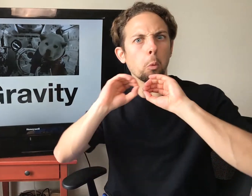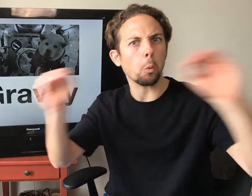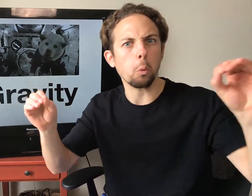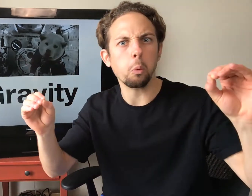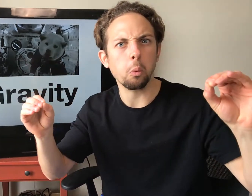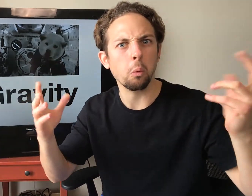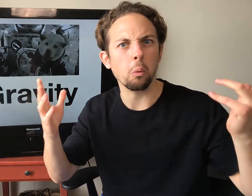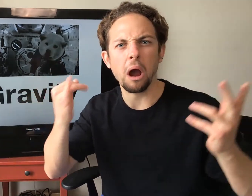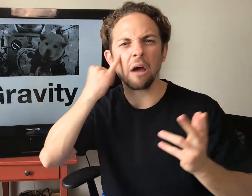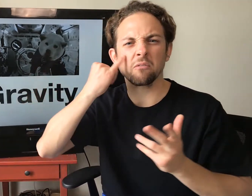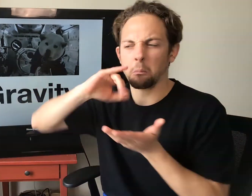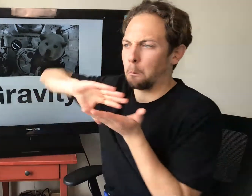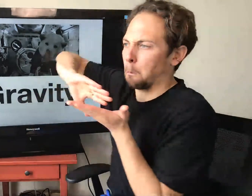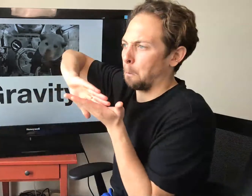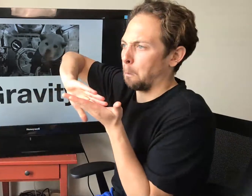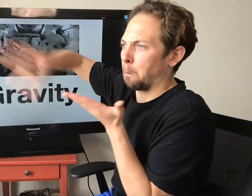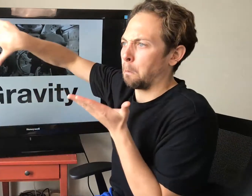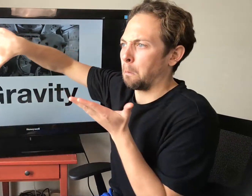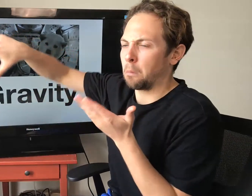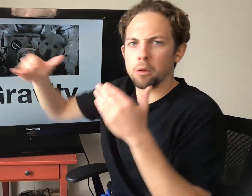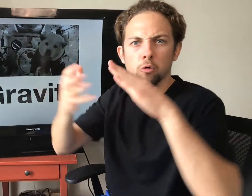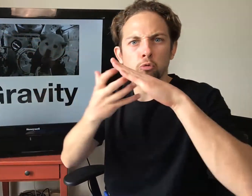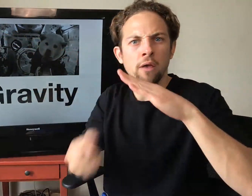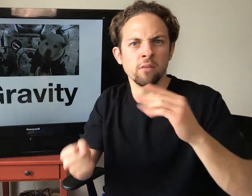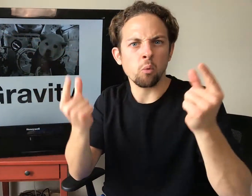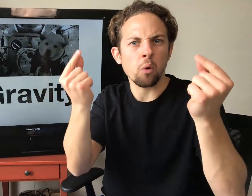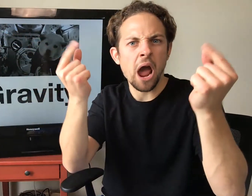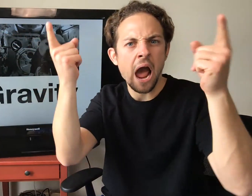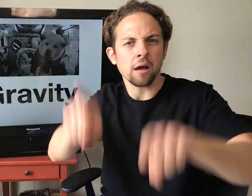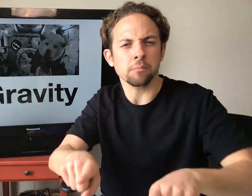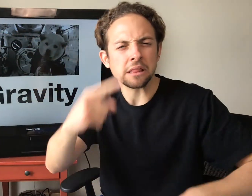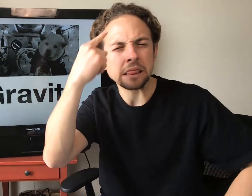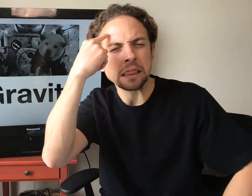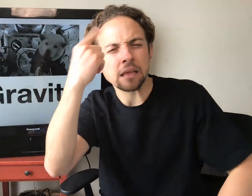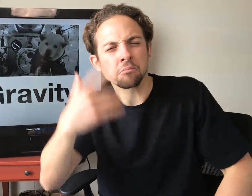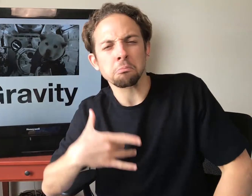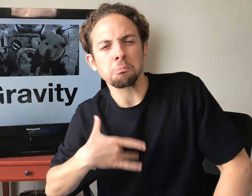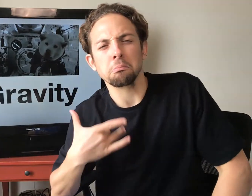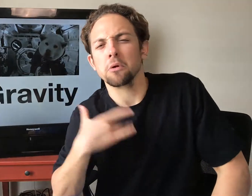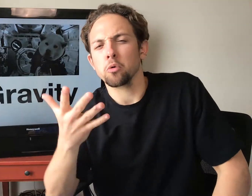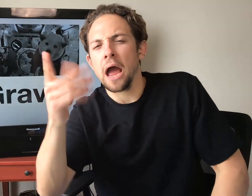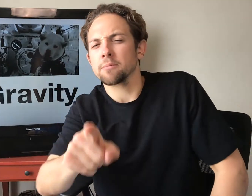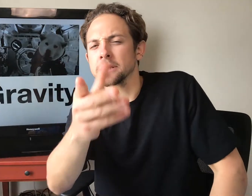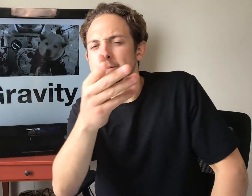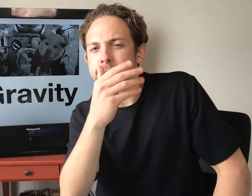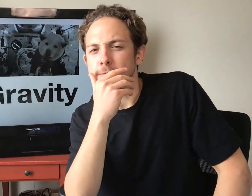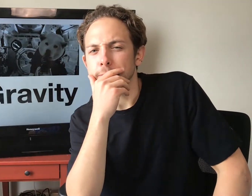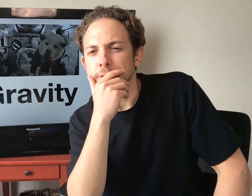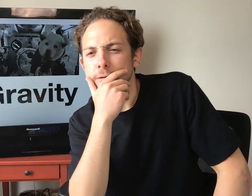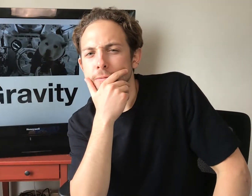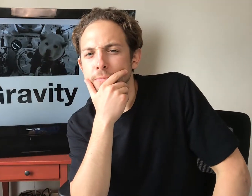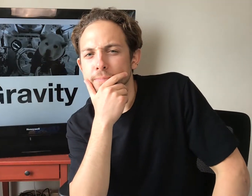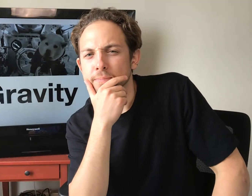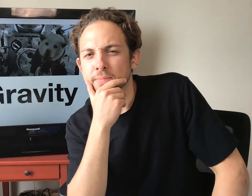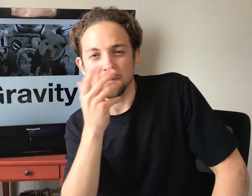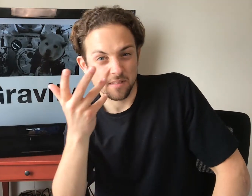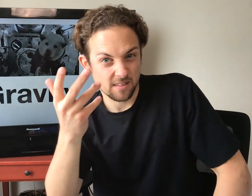Now, suppose there were no gravity. If just gravity went away altogether, what do you think would happen?